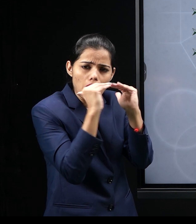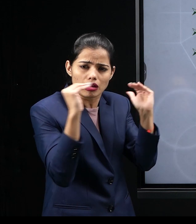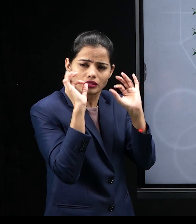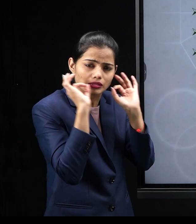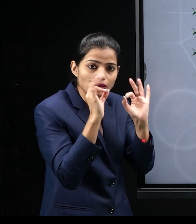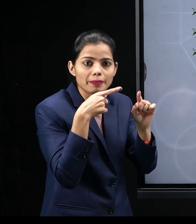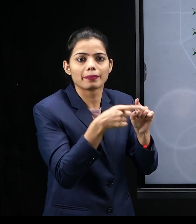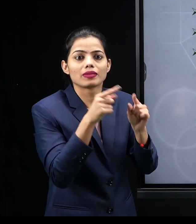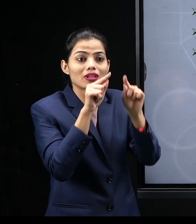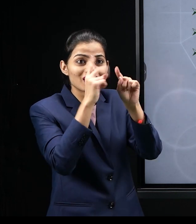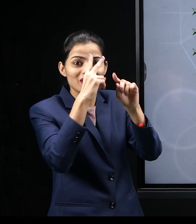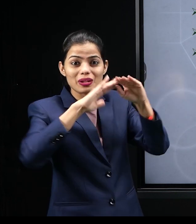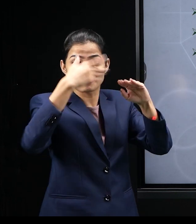the other two sides.